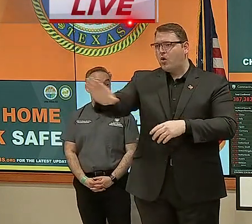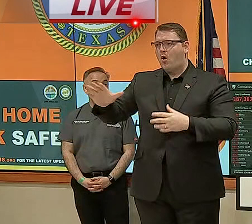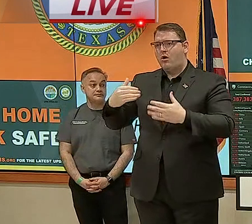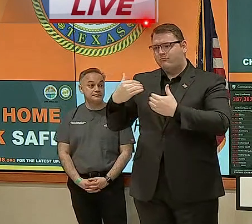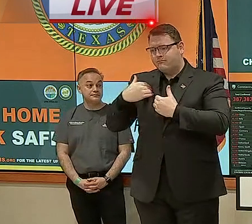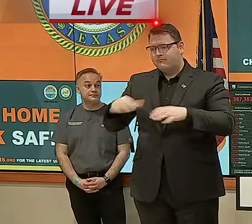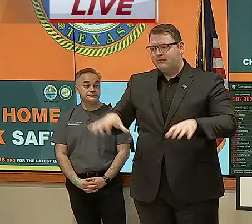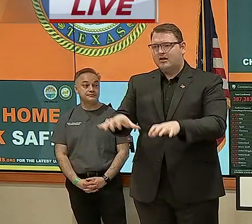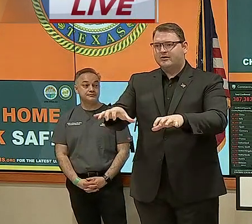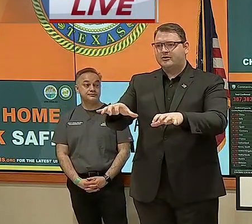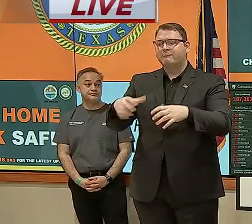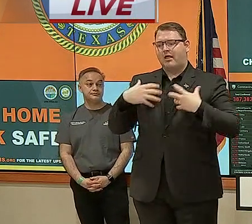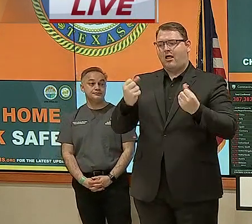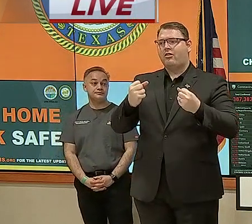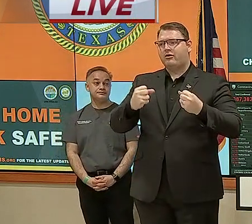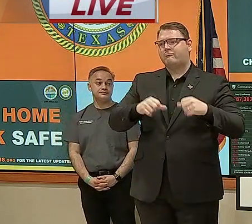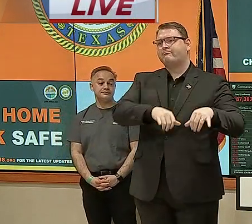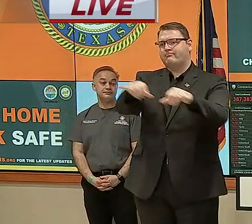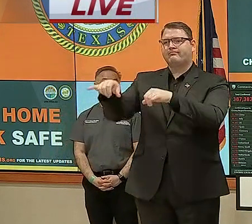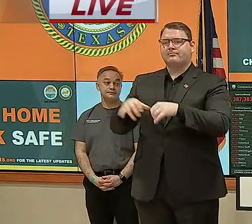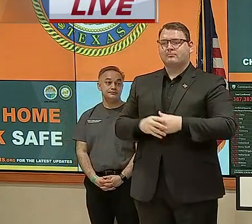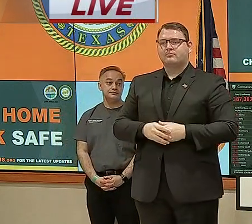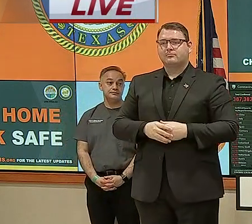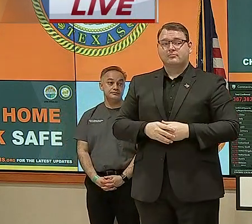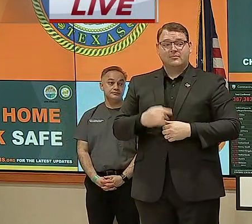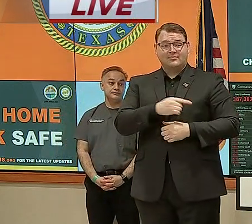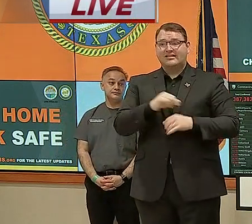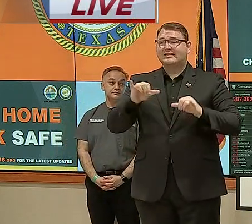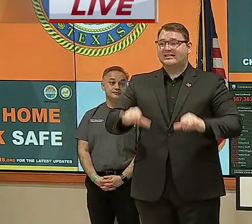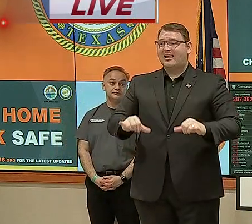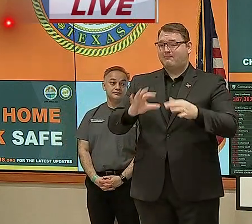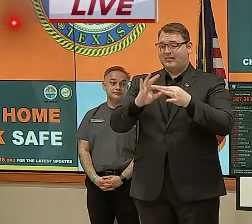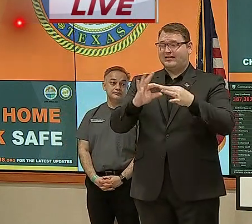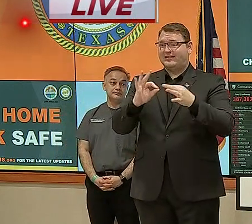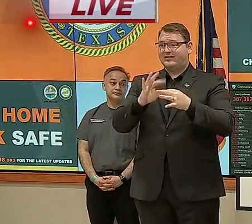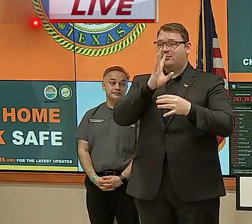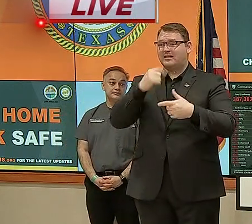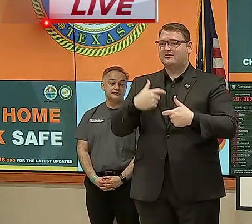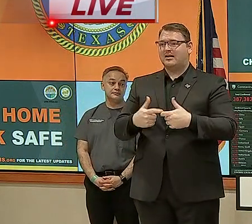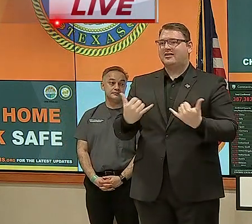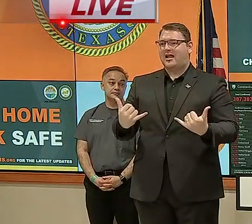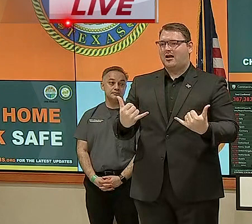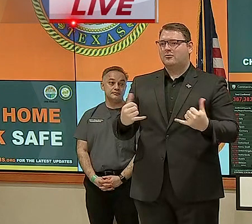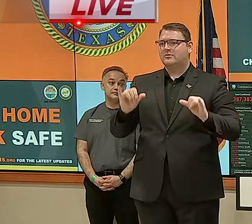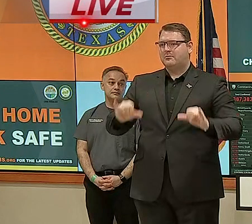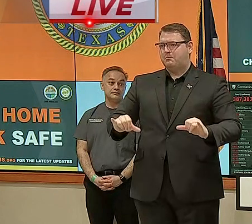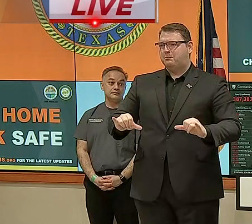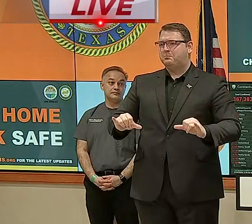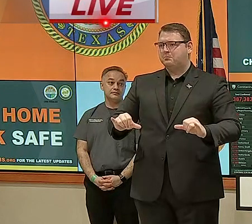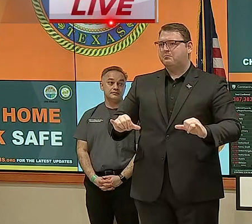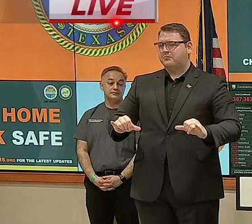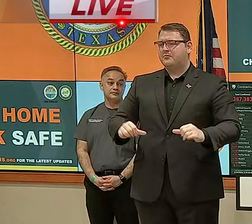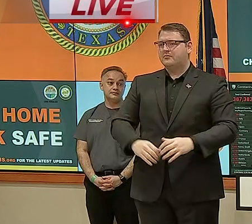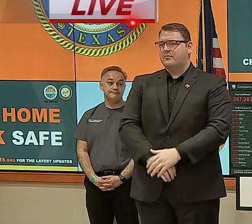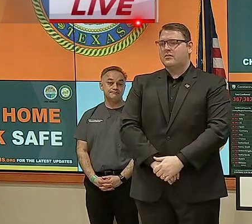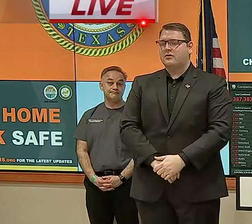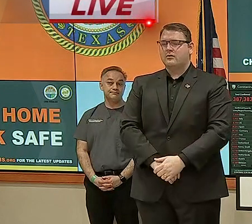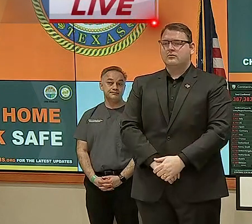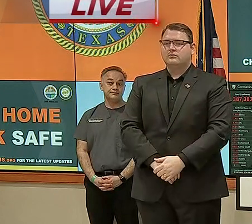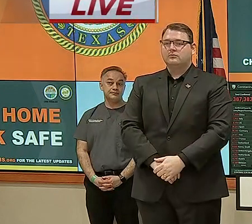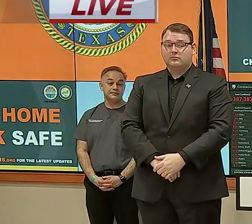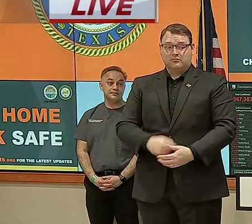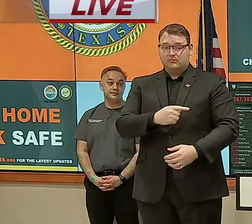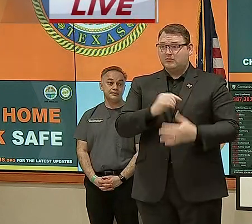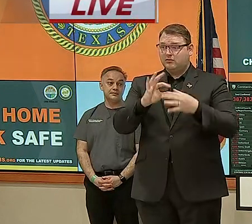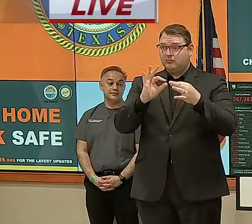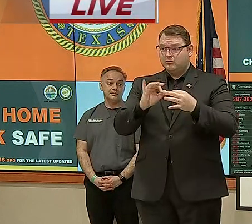si la policía well, you have been listening in to Judge Lena Hidalgo, the Harris County judge, as well as Mayor Turner. Mayor Turner